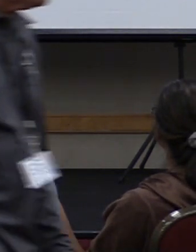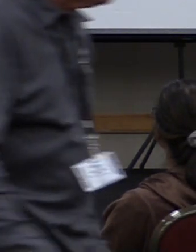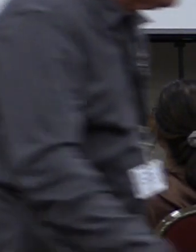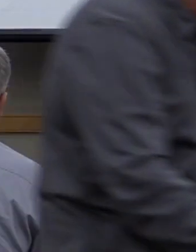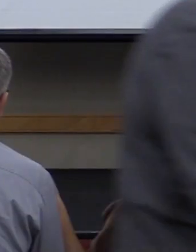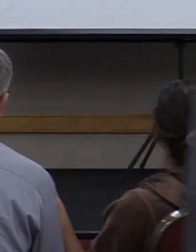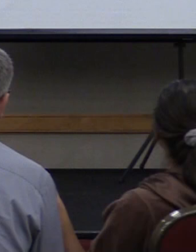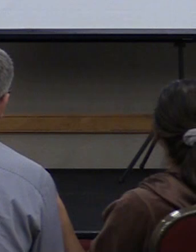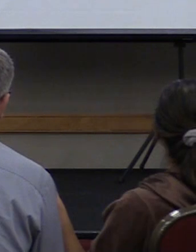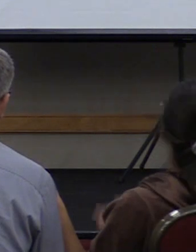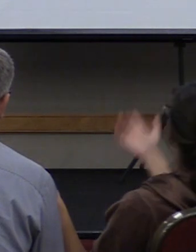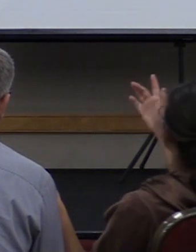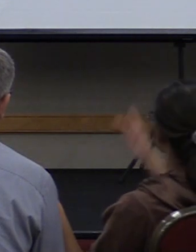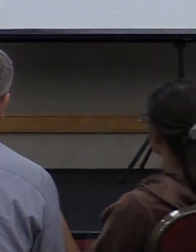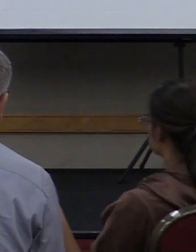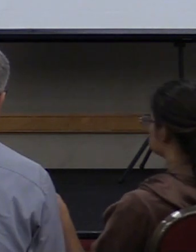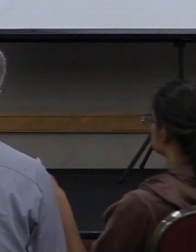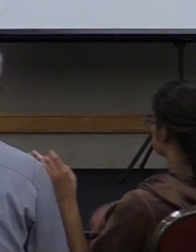Oh, you can.